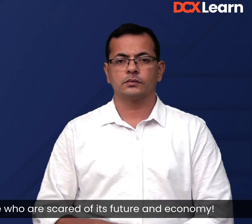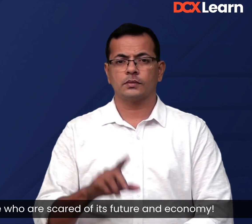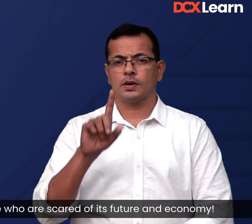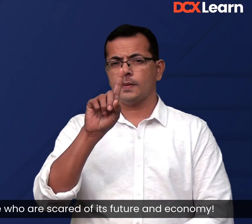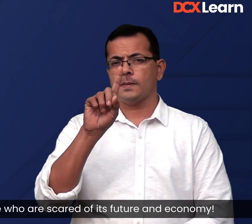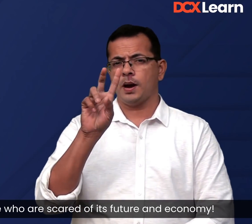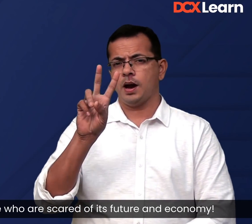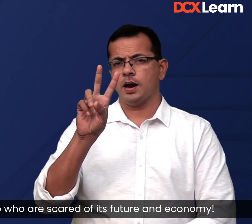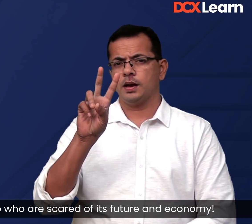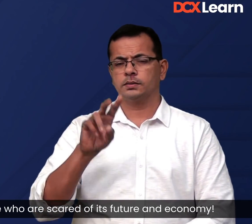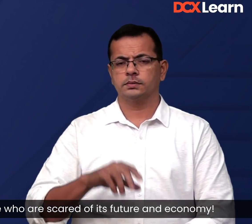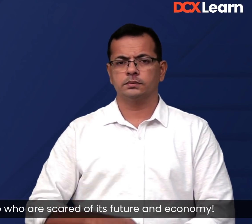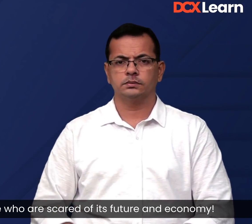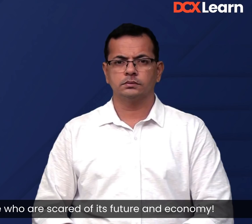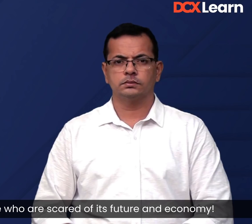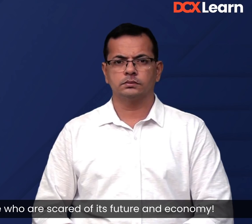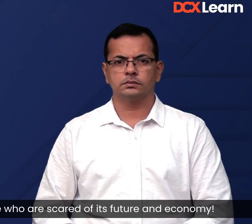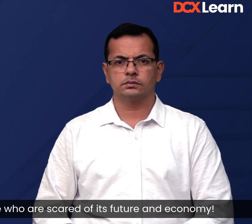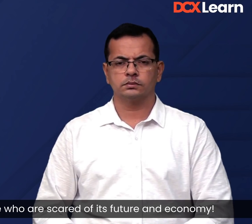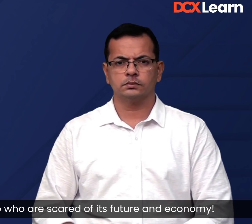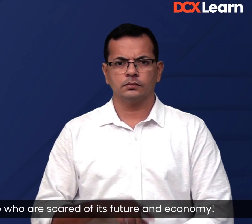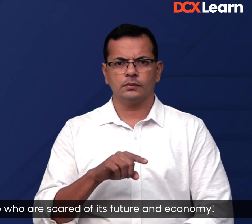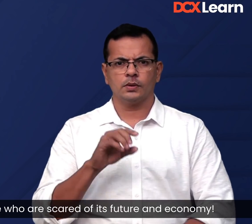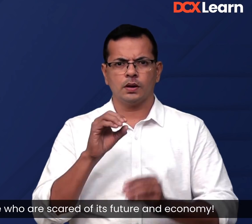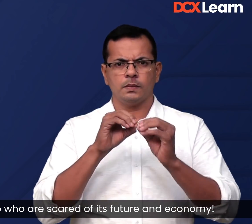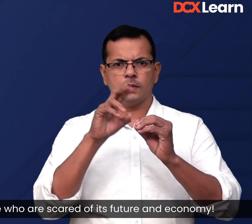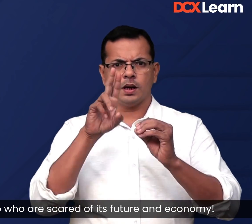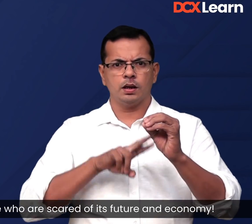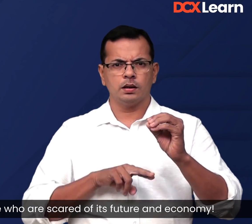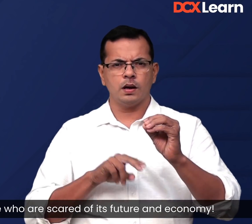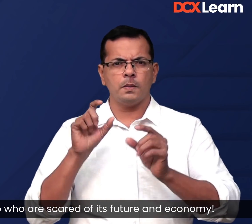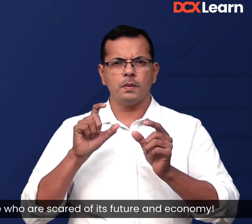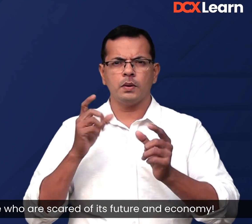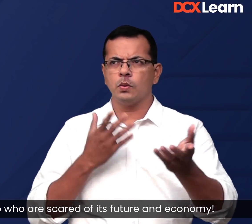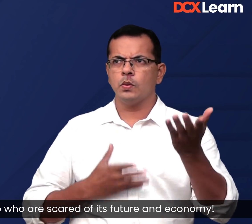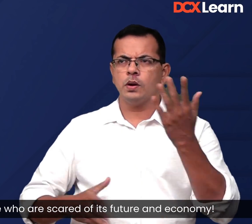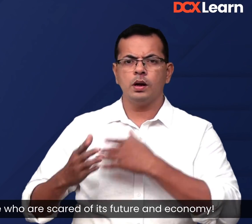while there are also people who are scared of its future and economy